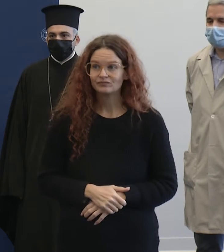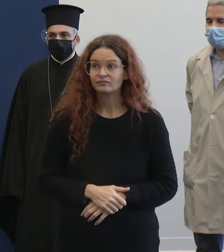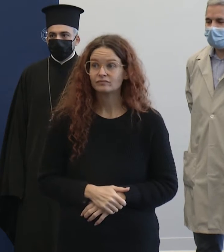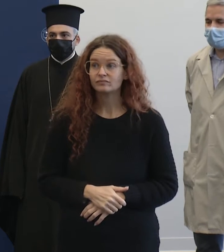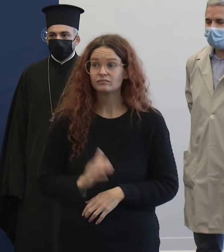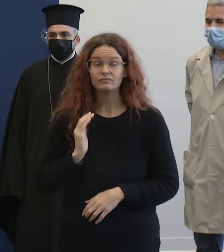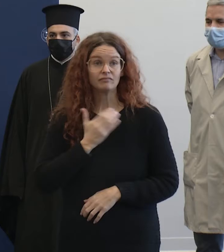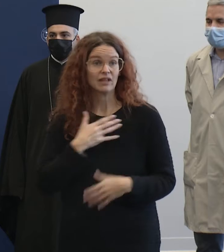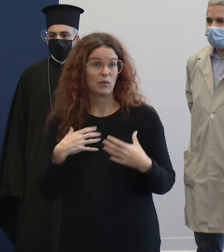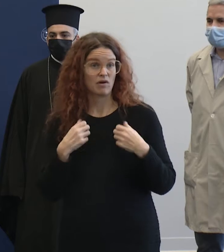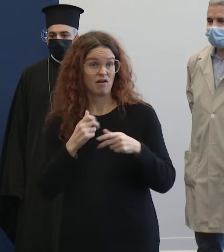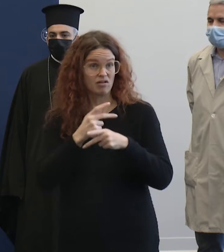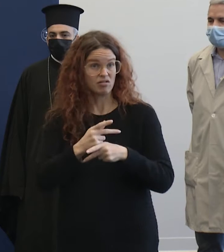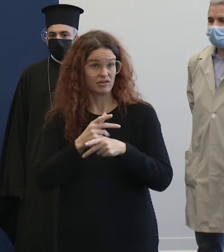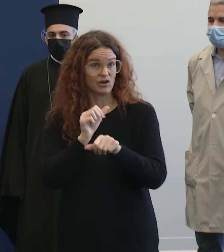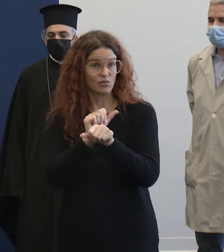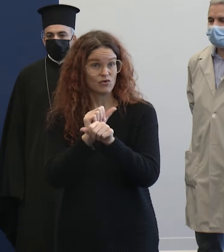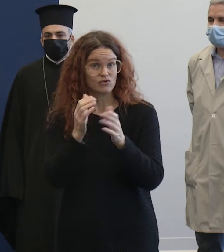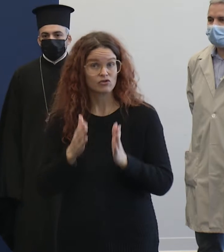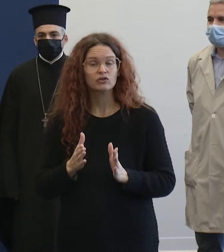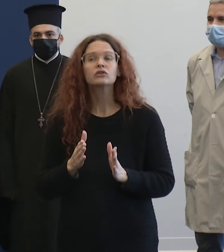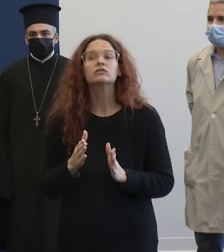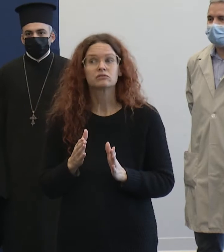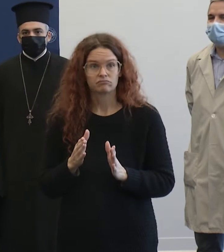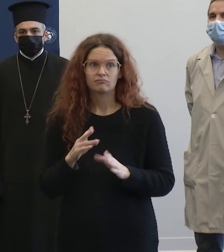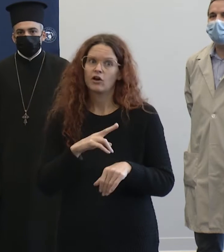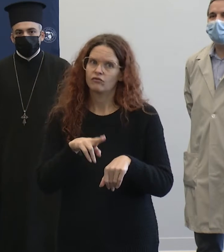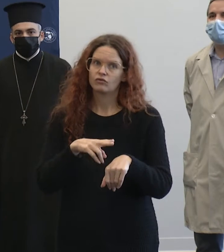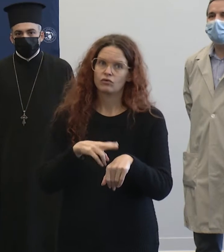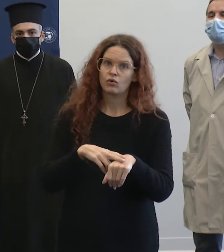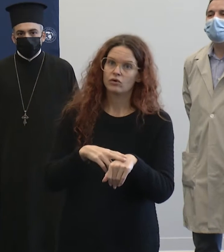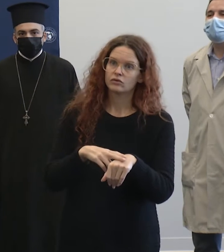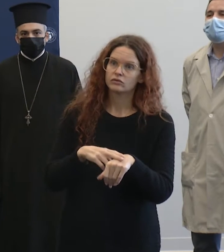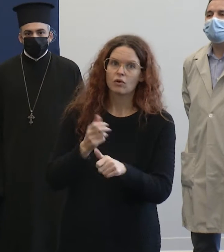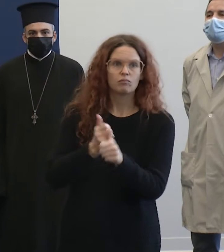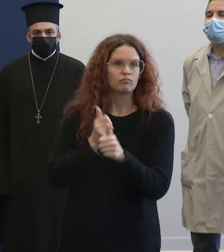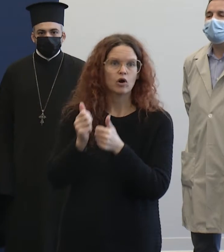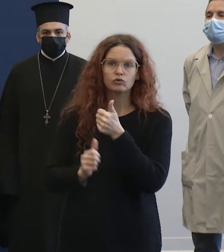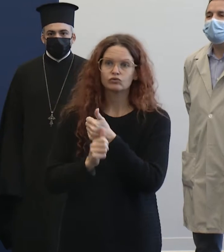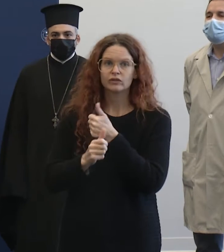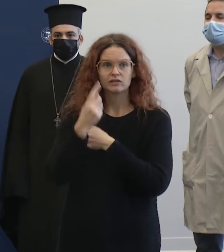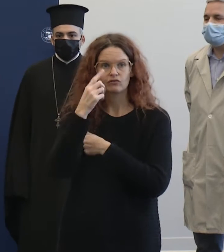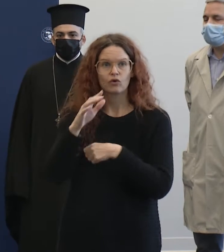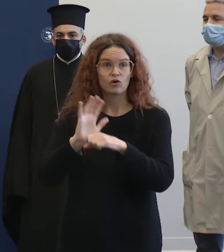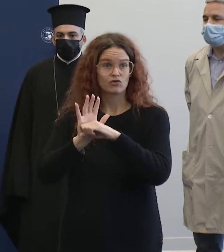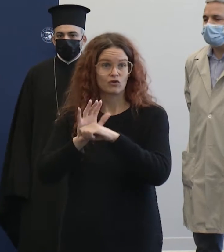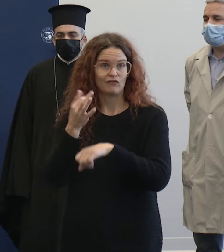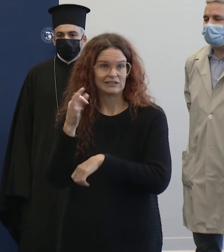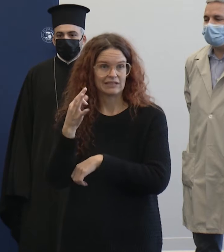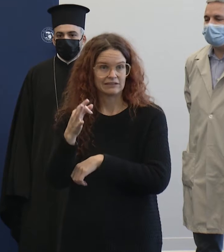And our healthcare workers, of course, are among the most at risk to get COVID-19.